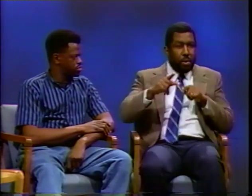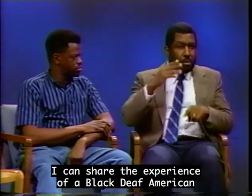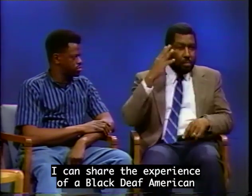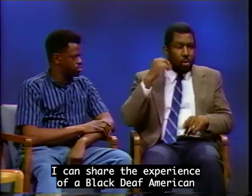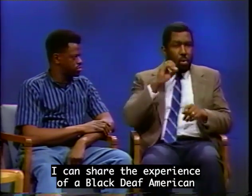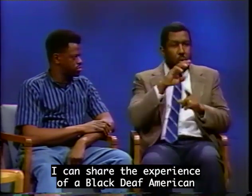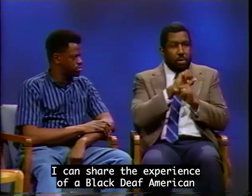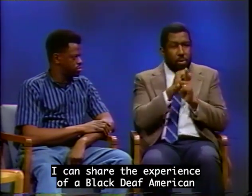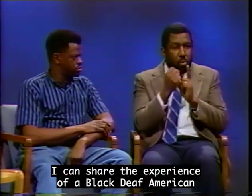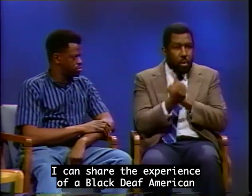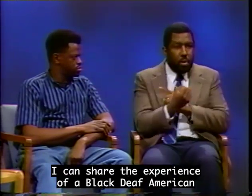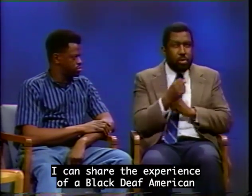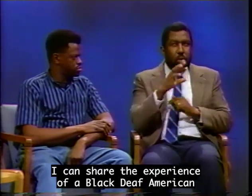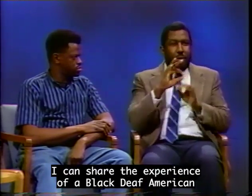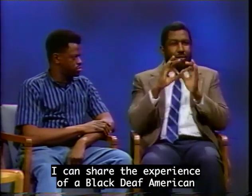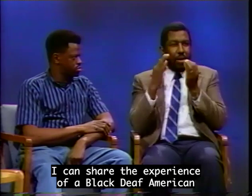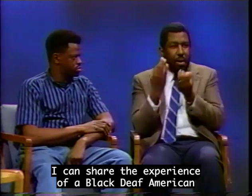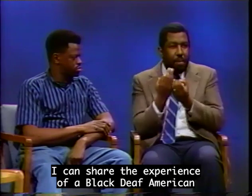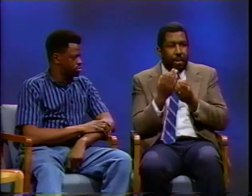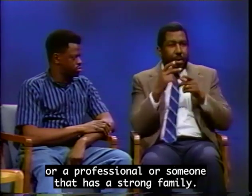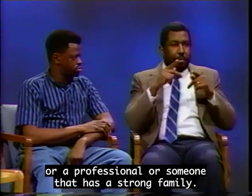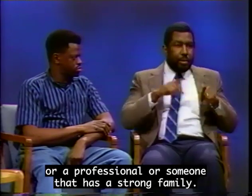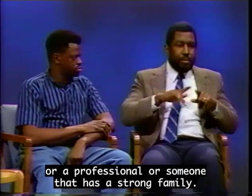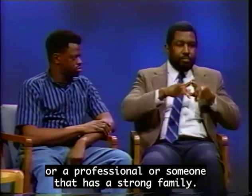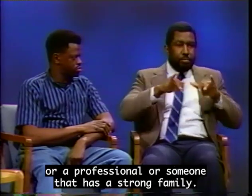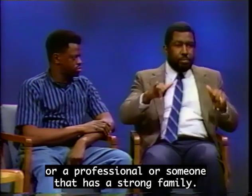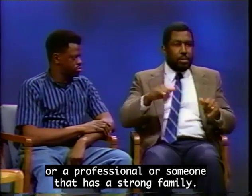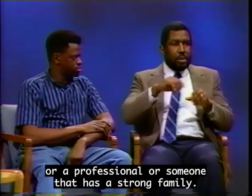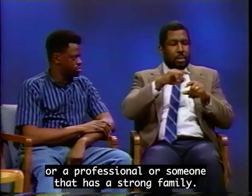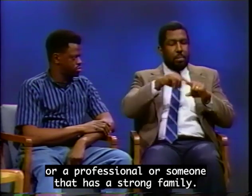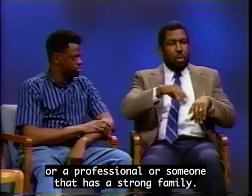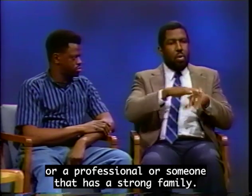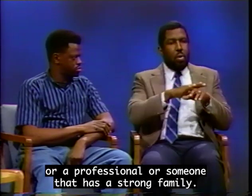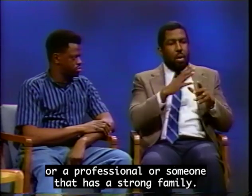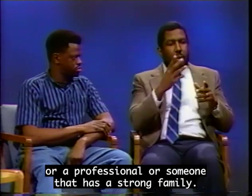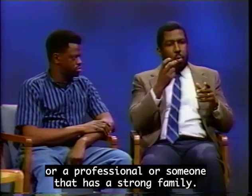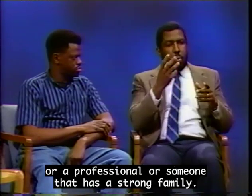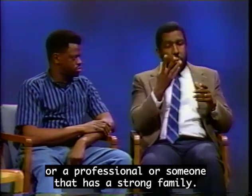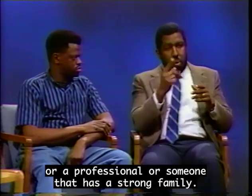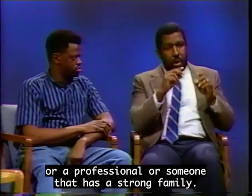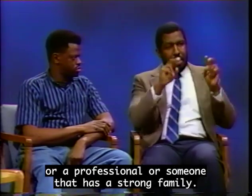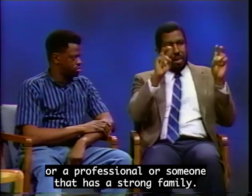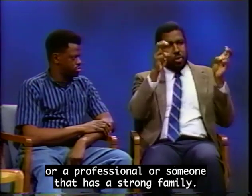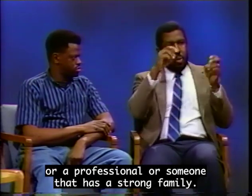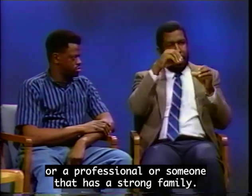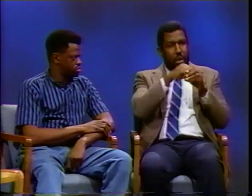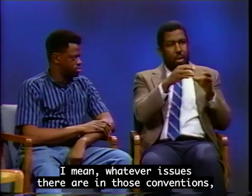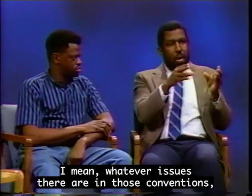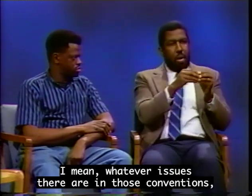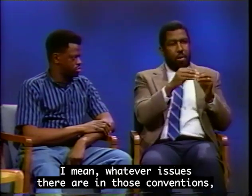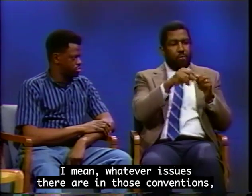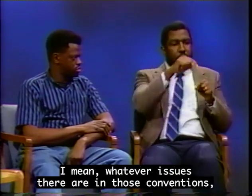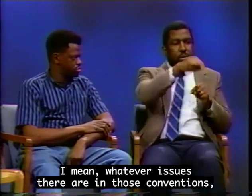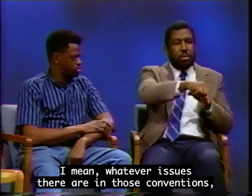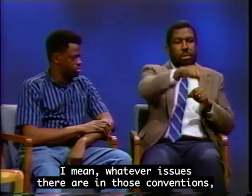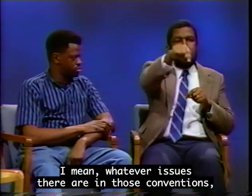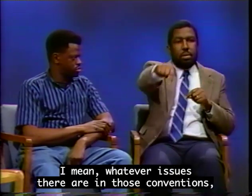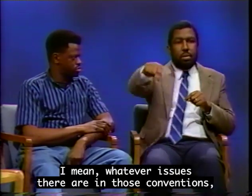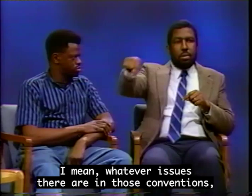I can share the experience of a black deaf American or a professional or someone that has a strong family. I mean, whatever issues there are in